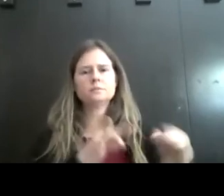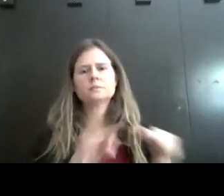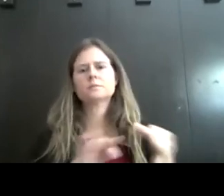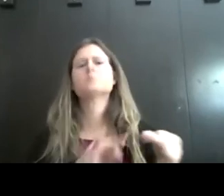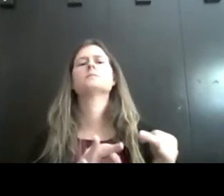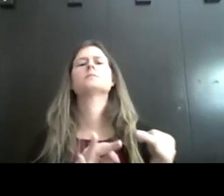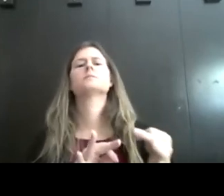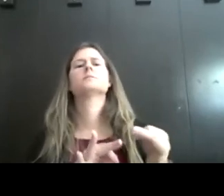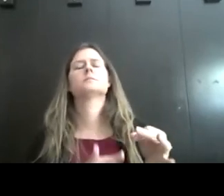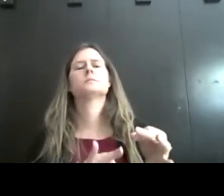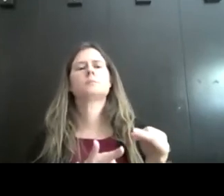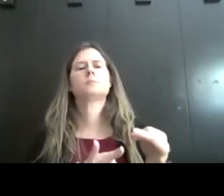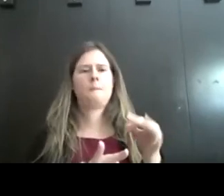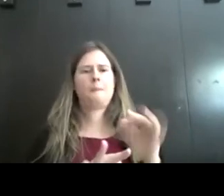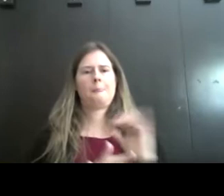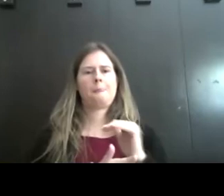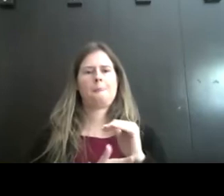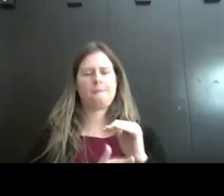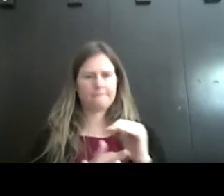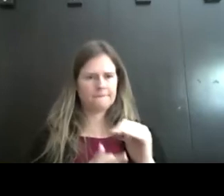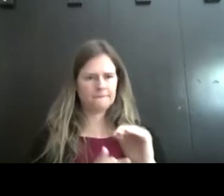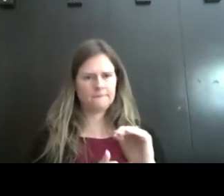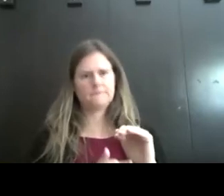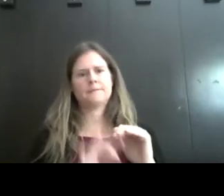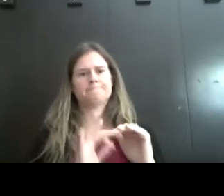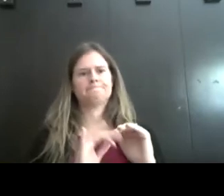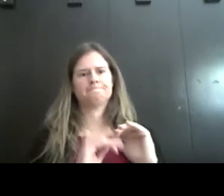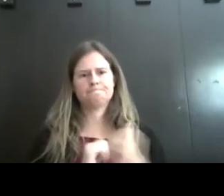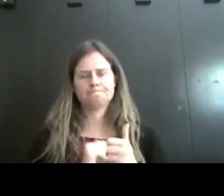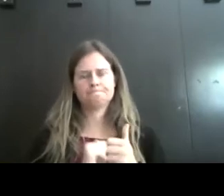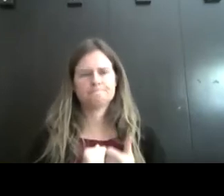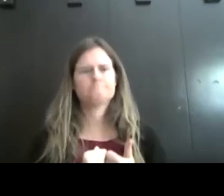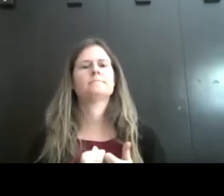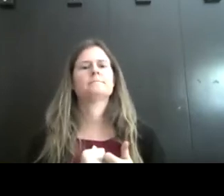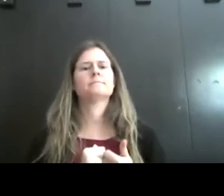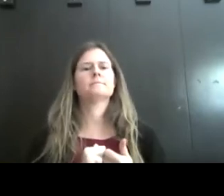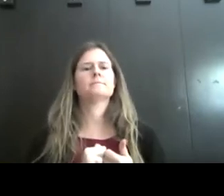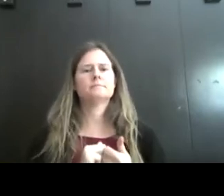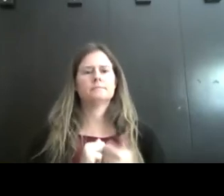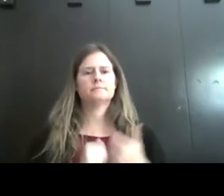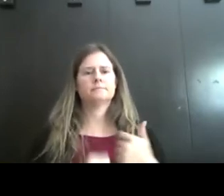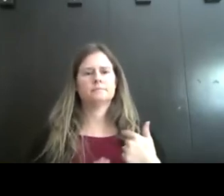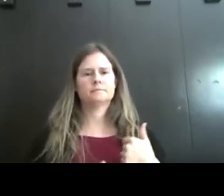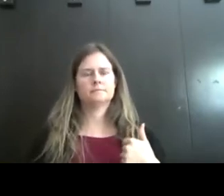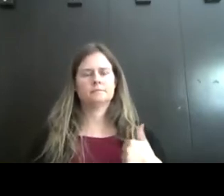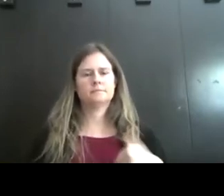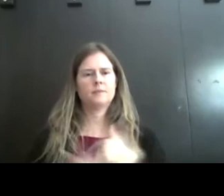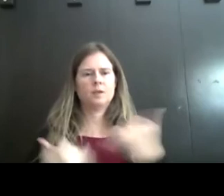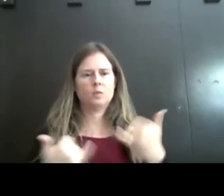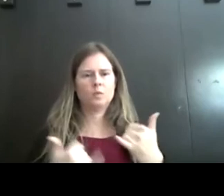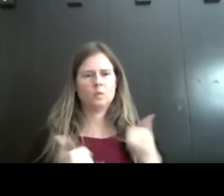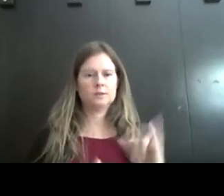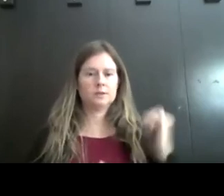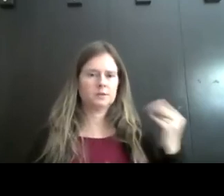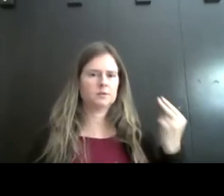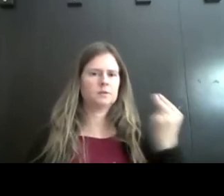one of the qualifications, which is, are we still what is called an historic tribe,